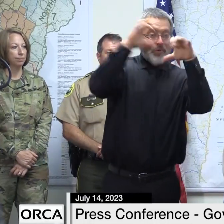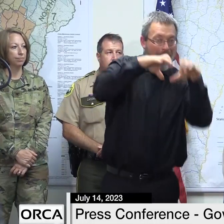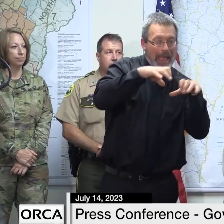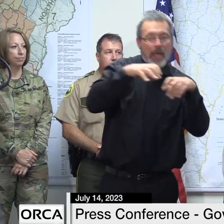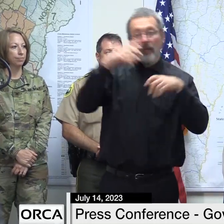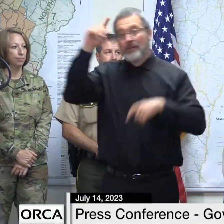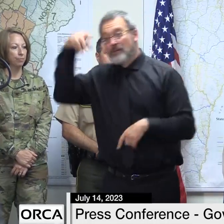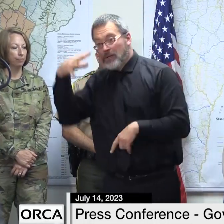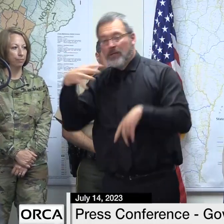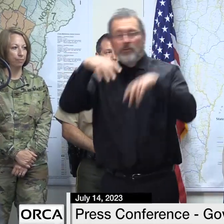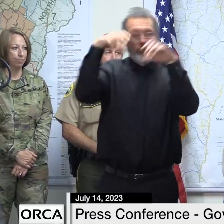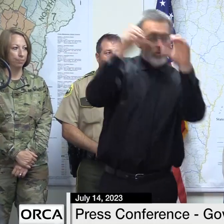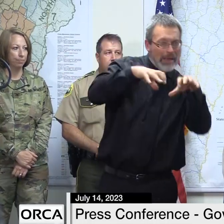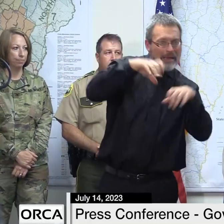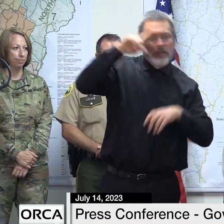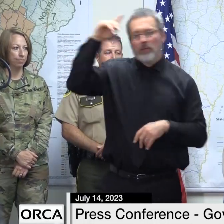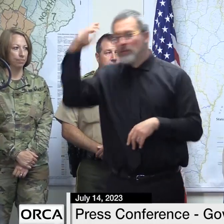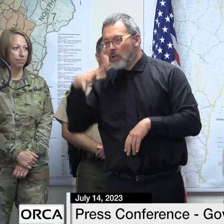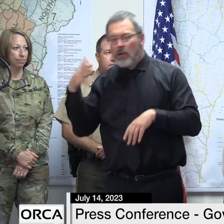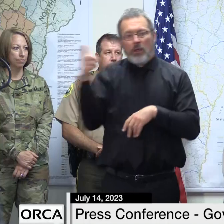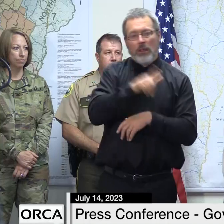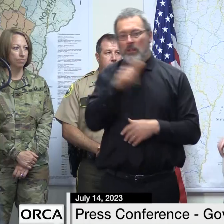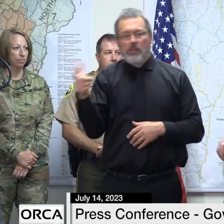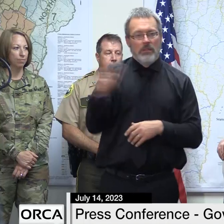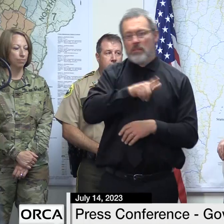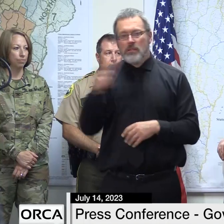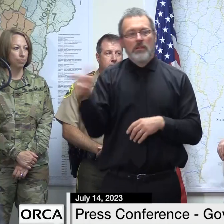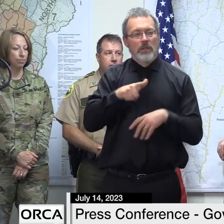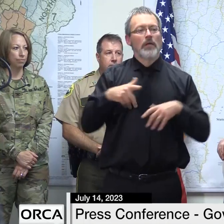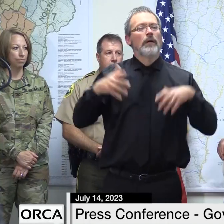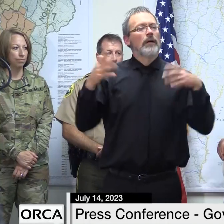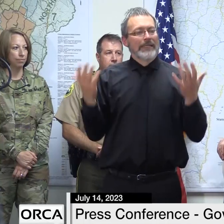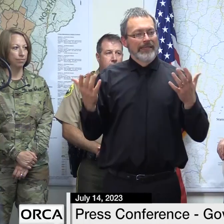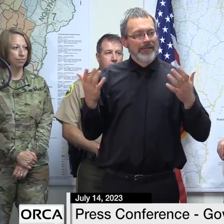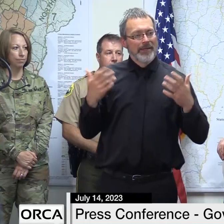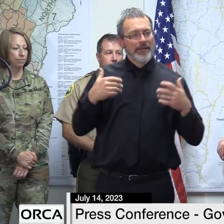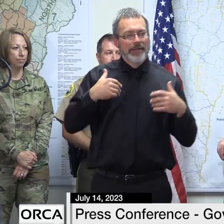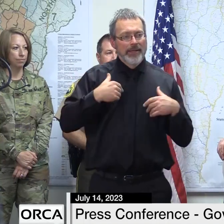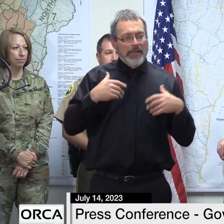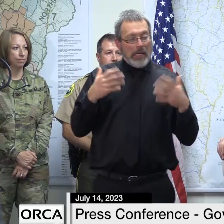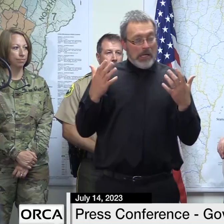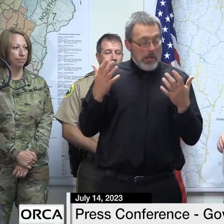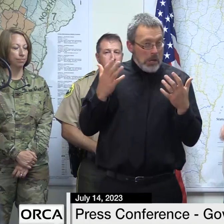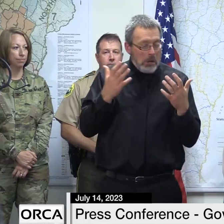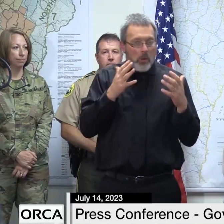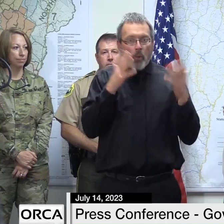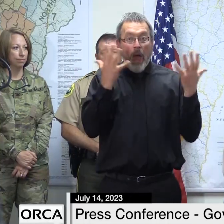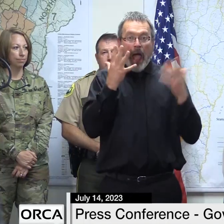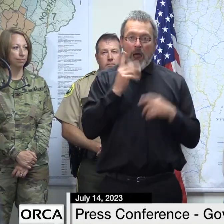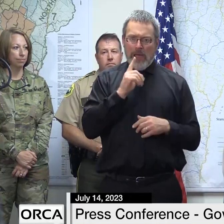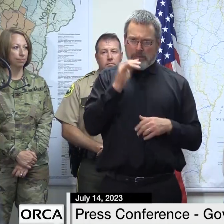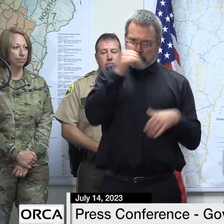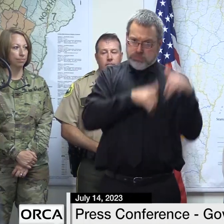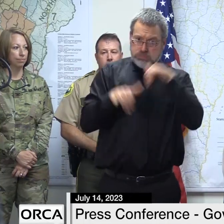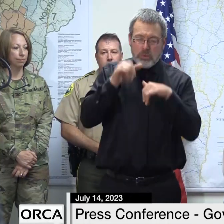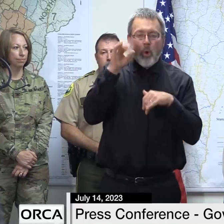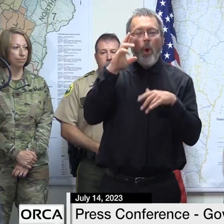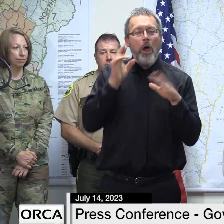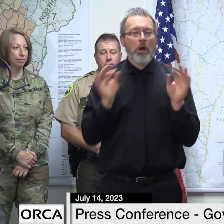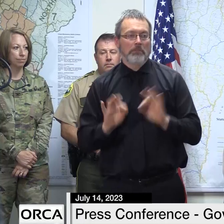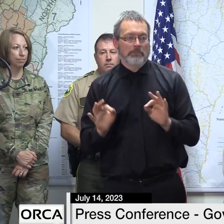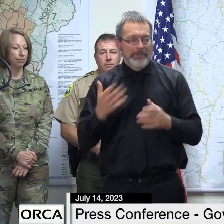we haven't heard about the intensity or the severity of these storms at this point in time, but to be honest,